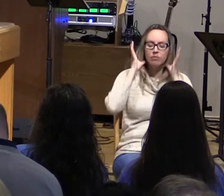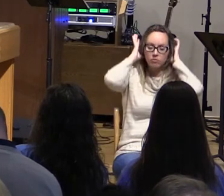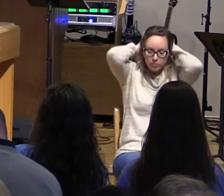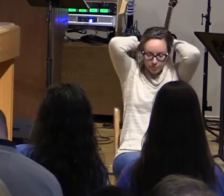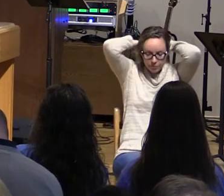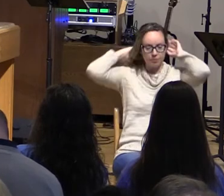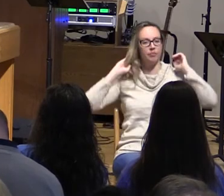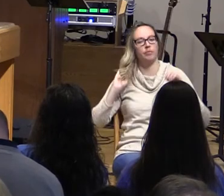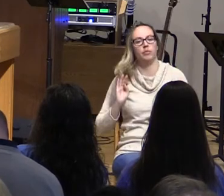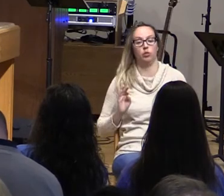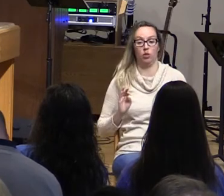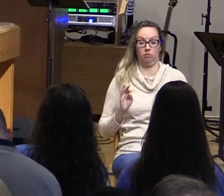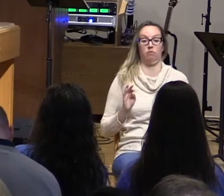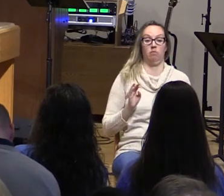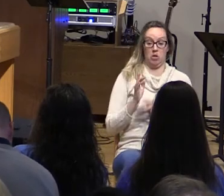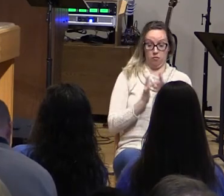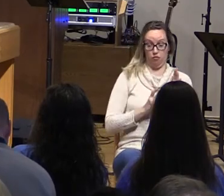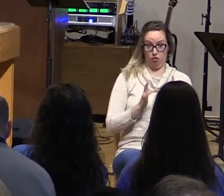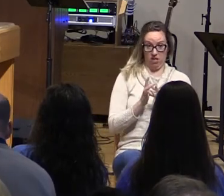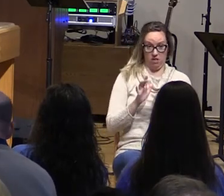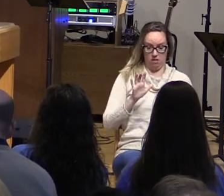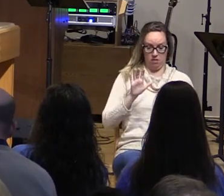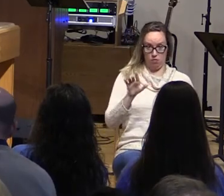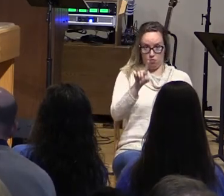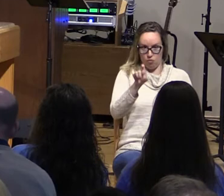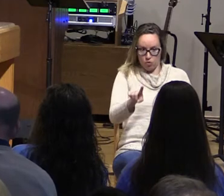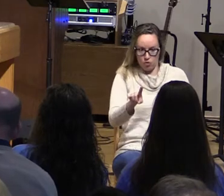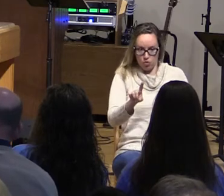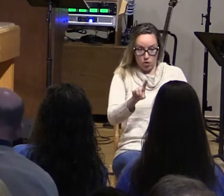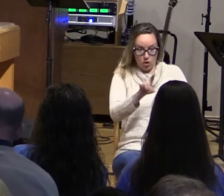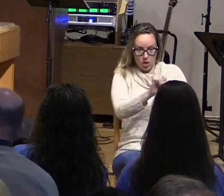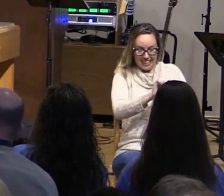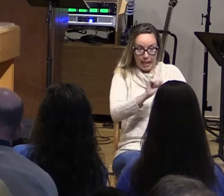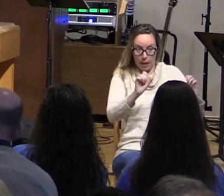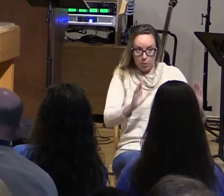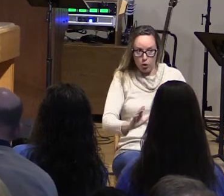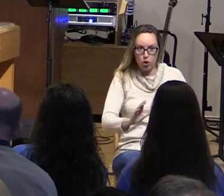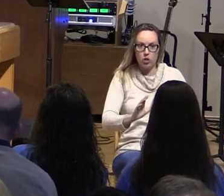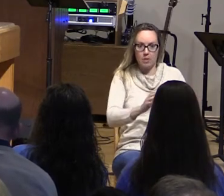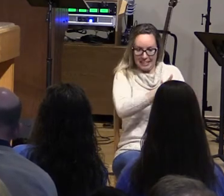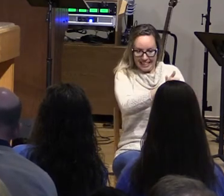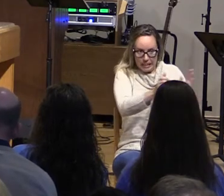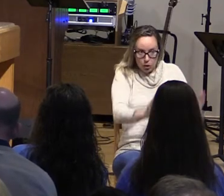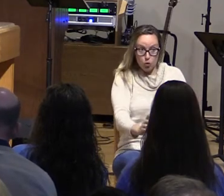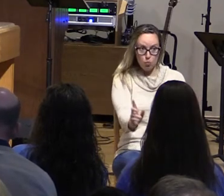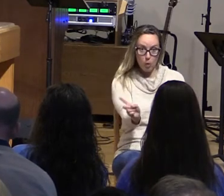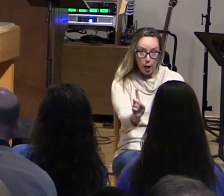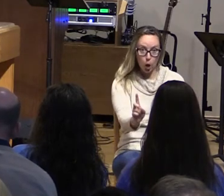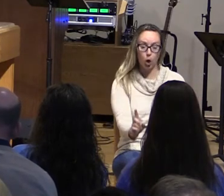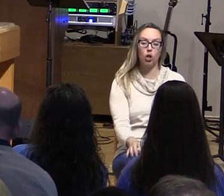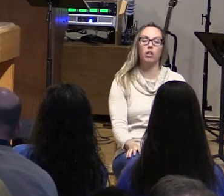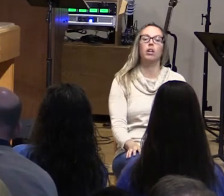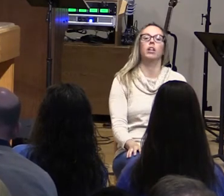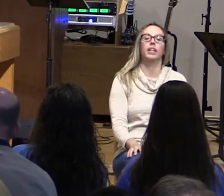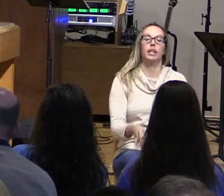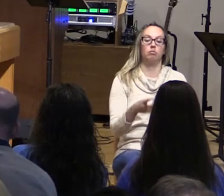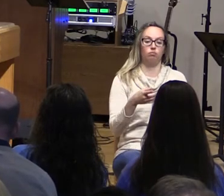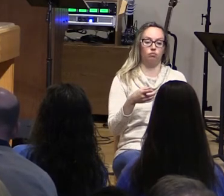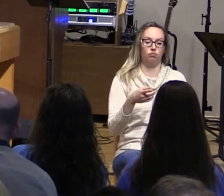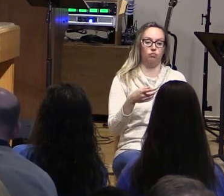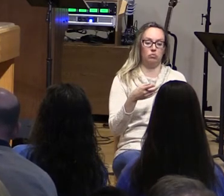And so Jesus is saying, where are the laborers? Where are the shepherds? And he commissions